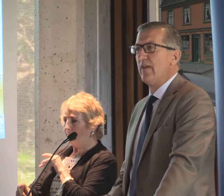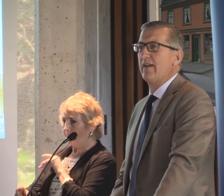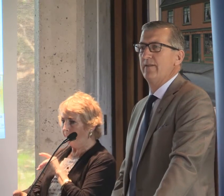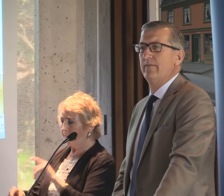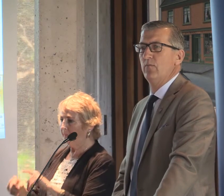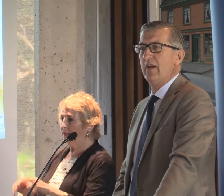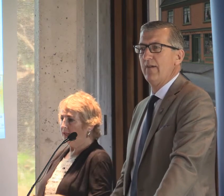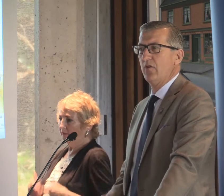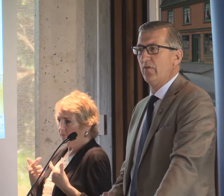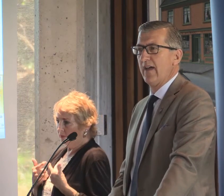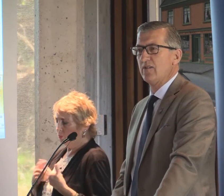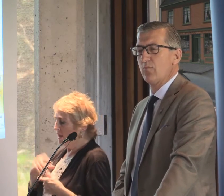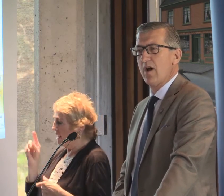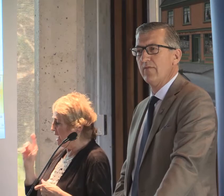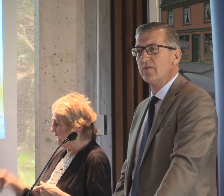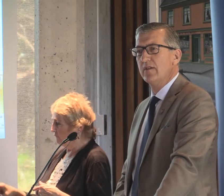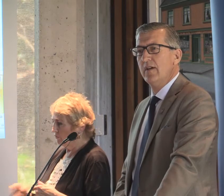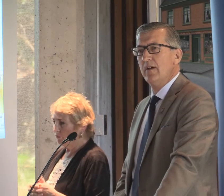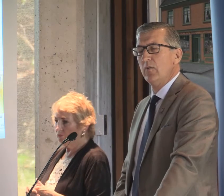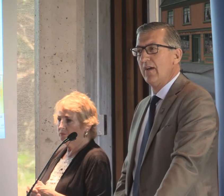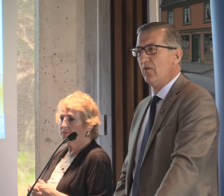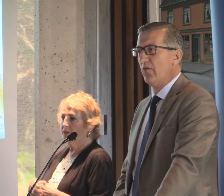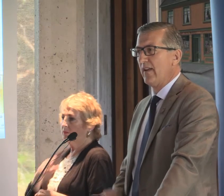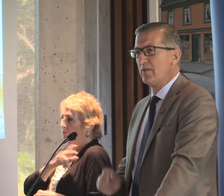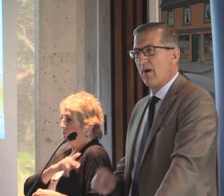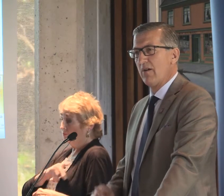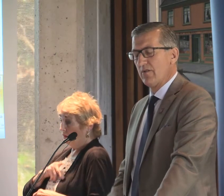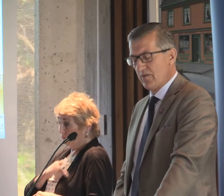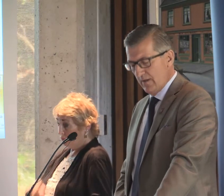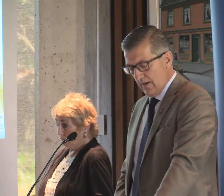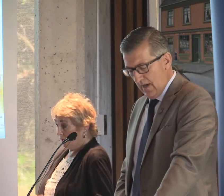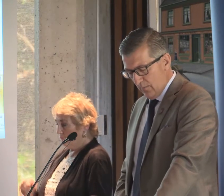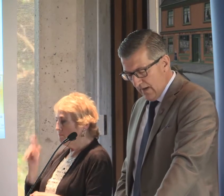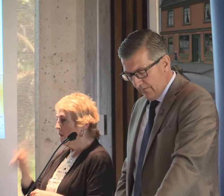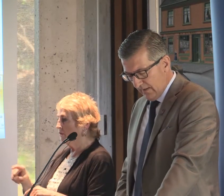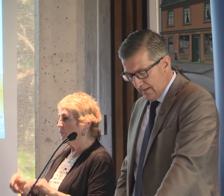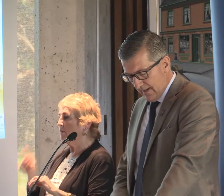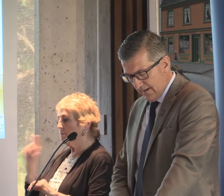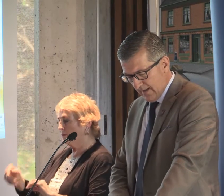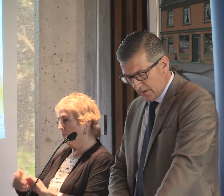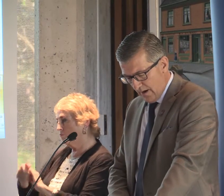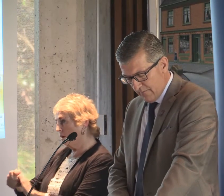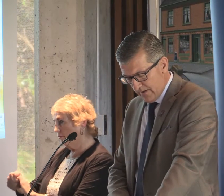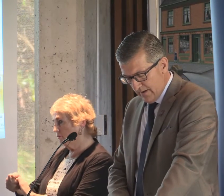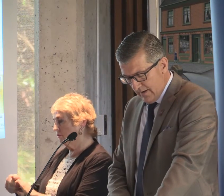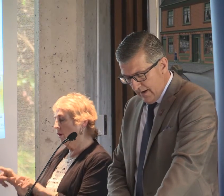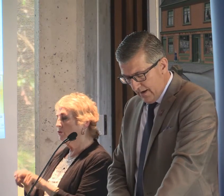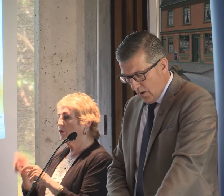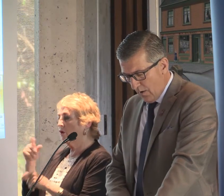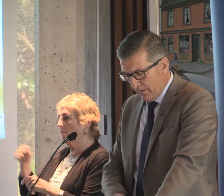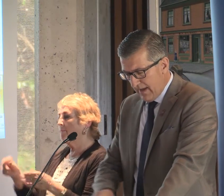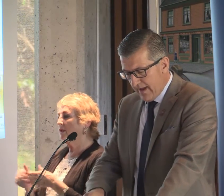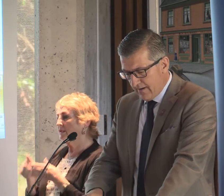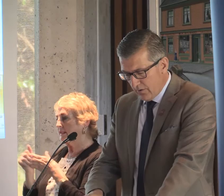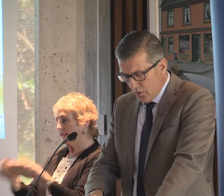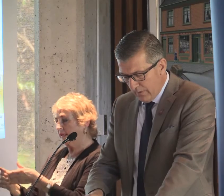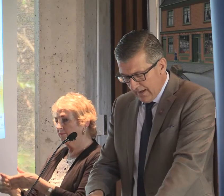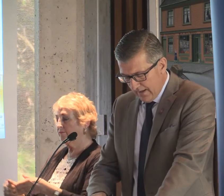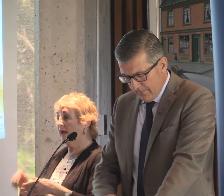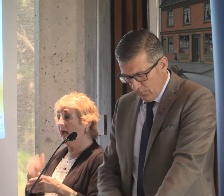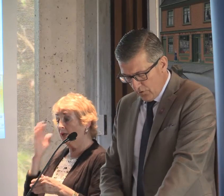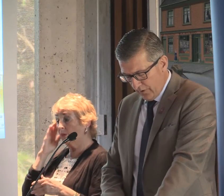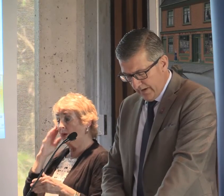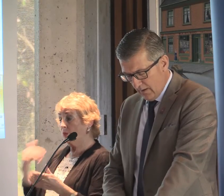have to do that. We have to do that as a province, we have to do that as partners, and we have to lead that as a government. And I know our plan, our